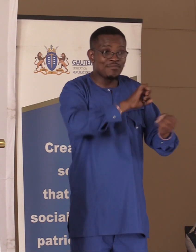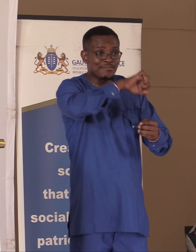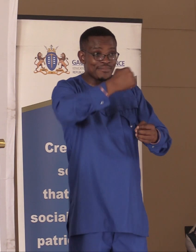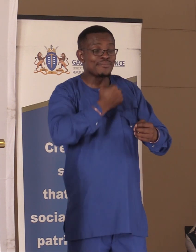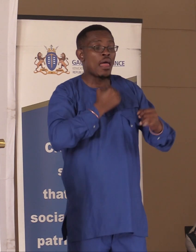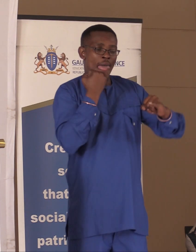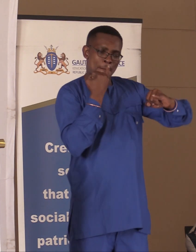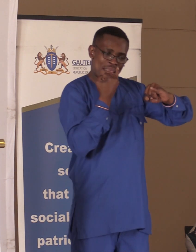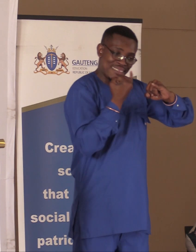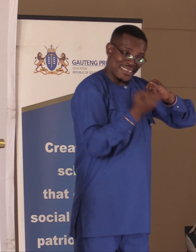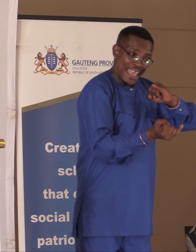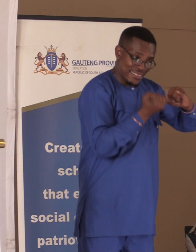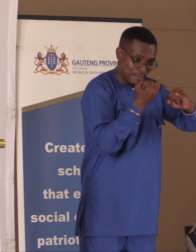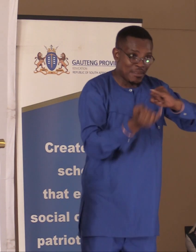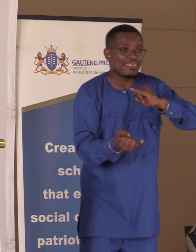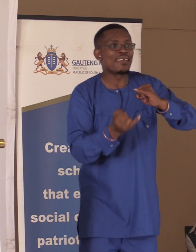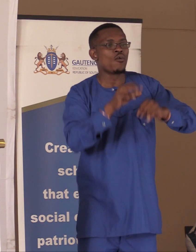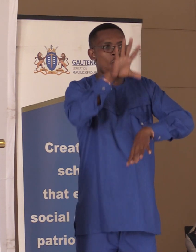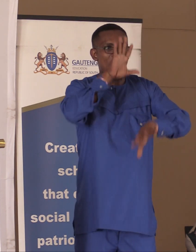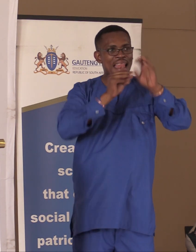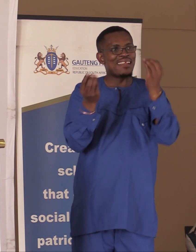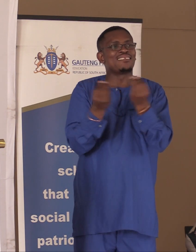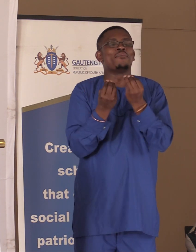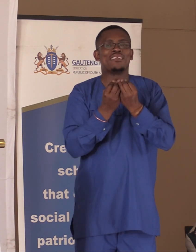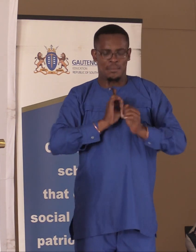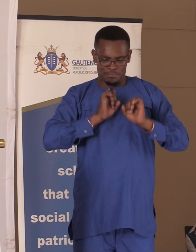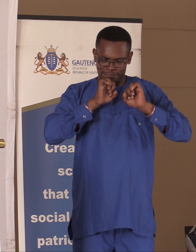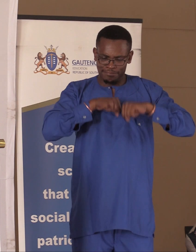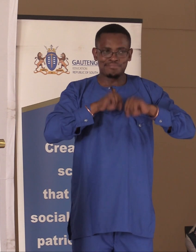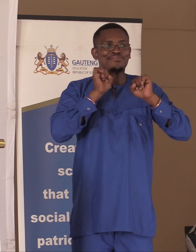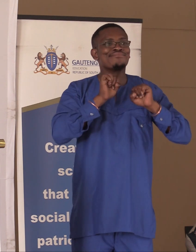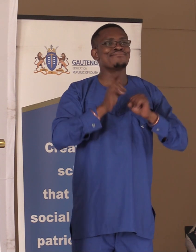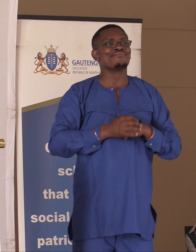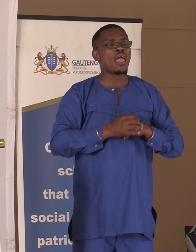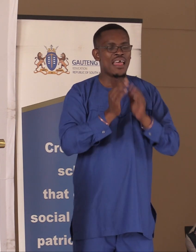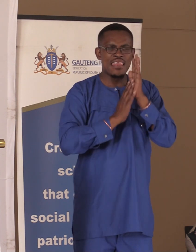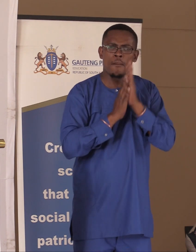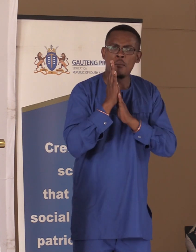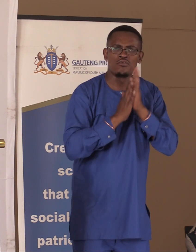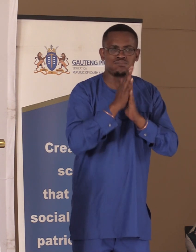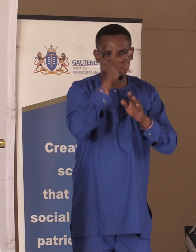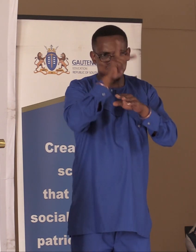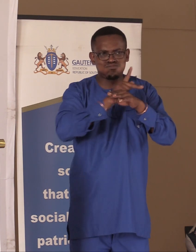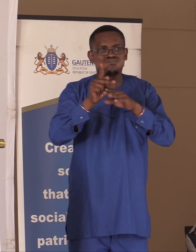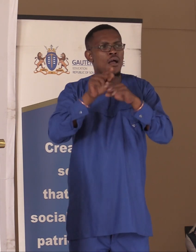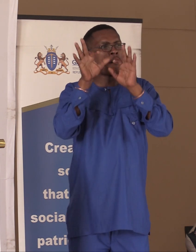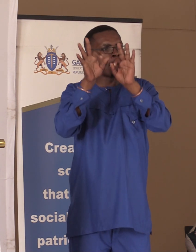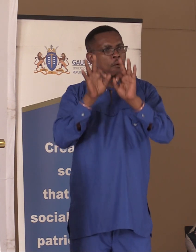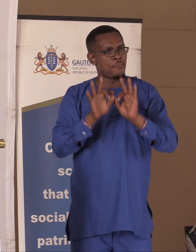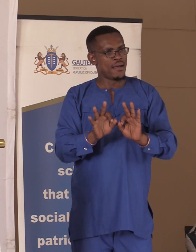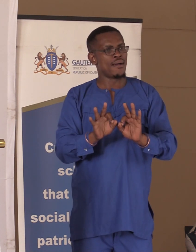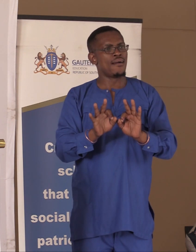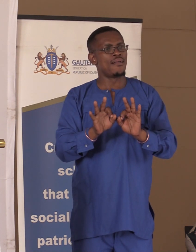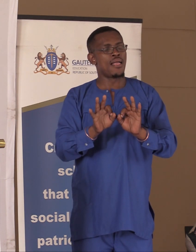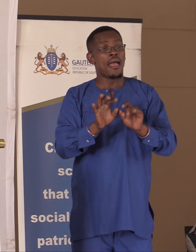mistakes, because through mistakes, we learn. So I allowed him, and the motivation from Prof was appropriate.